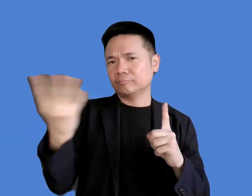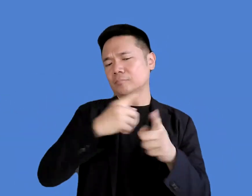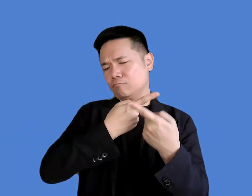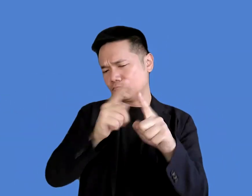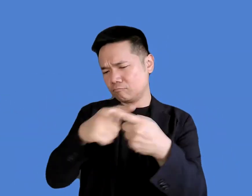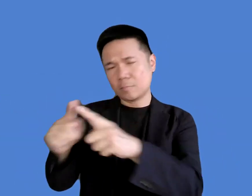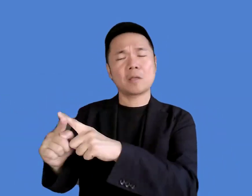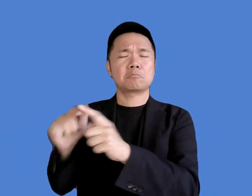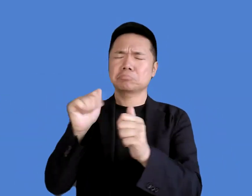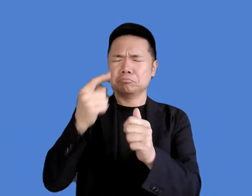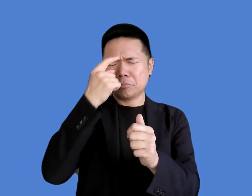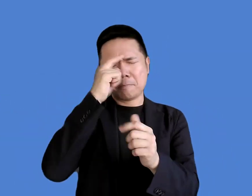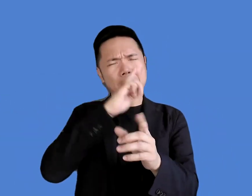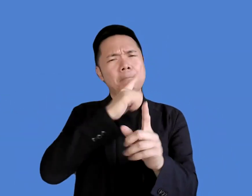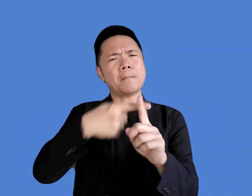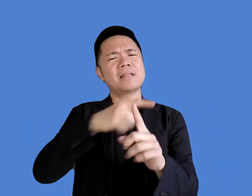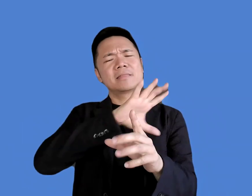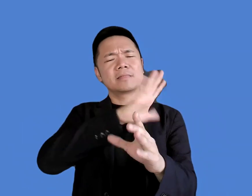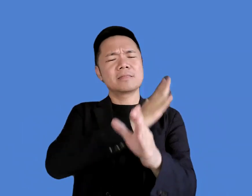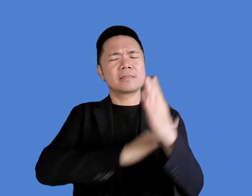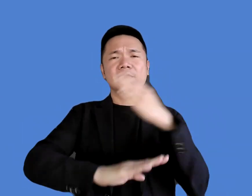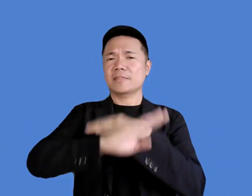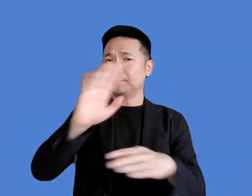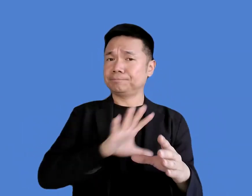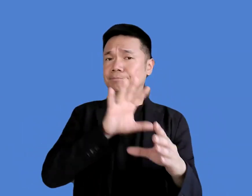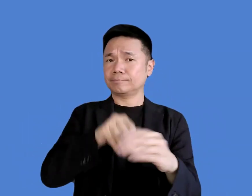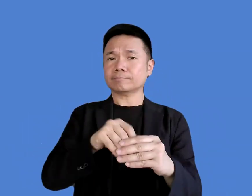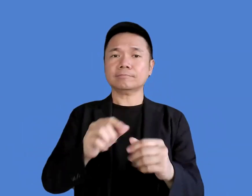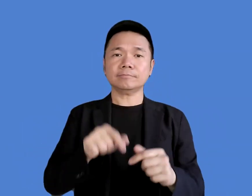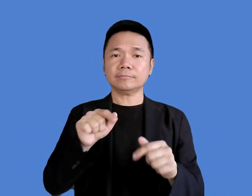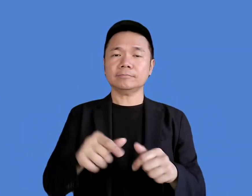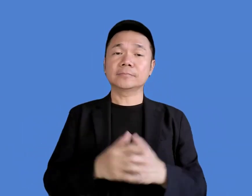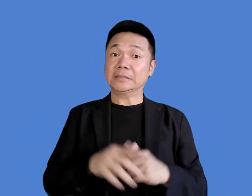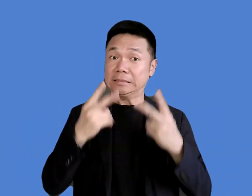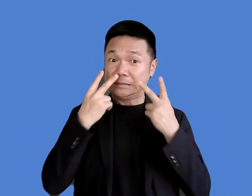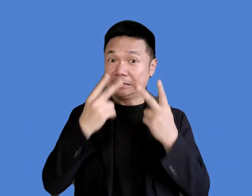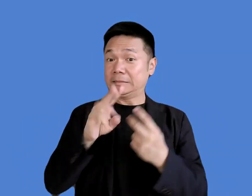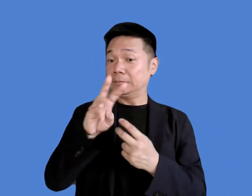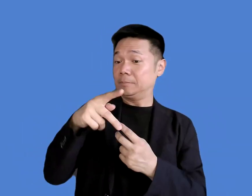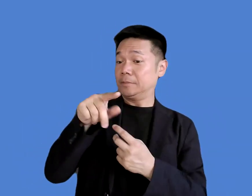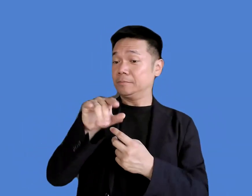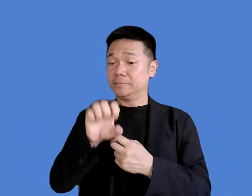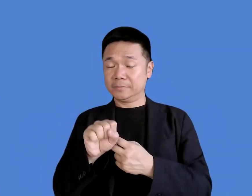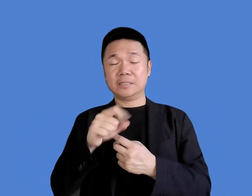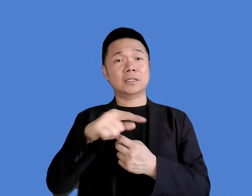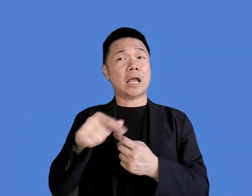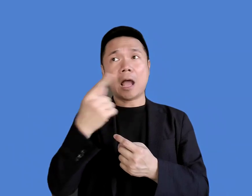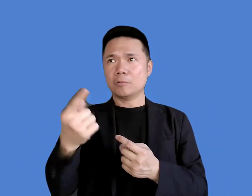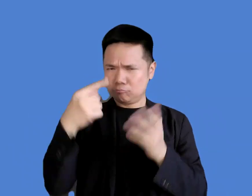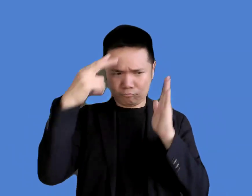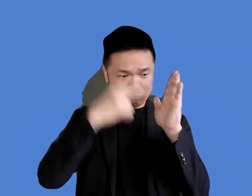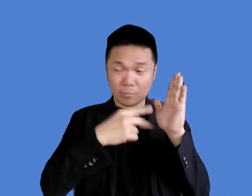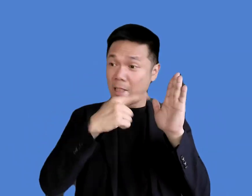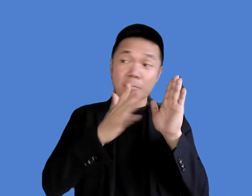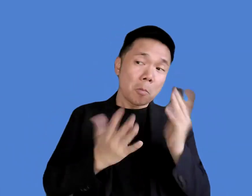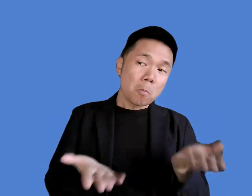disabilities. DFAT is proud to be a leader of how we can bring this intersectionality to the fore and